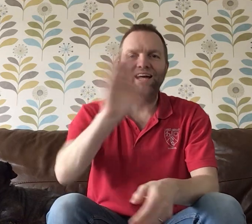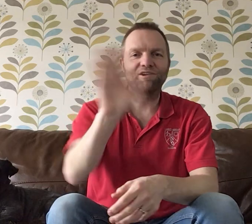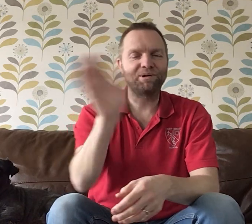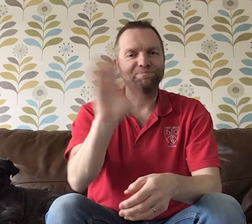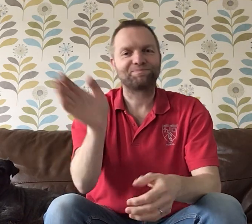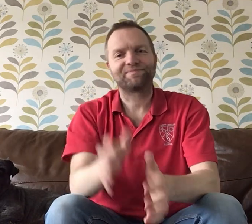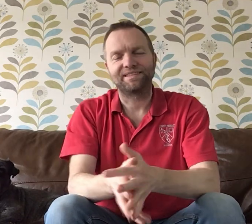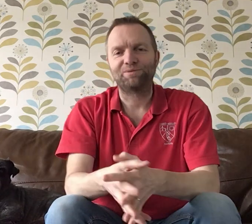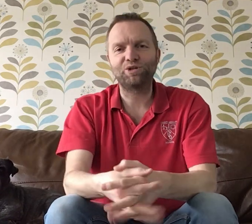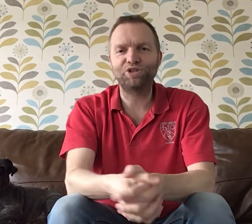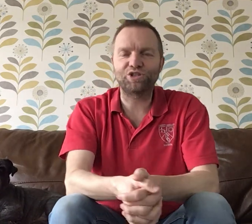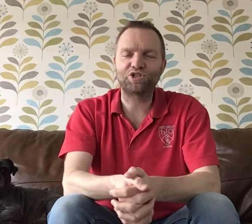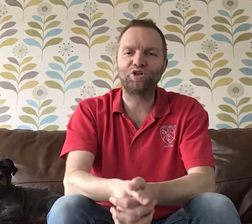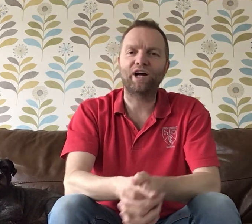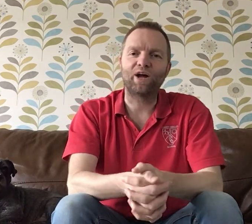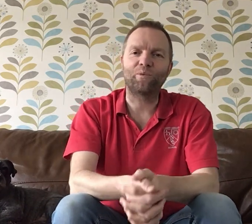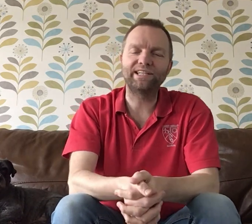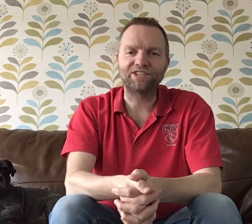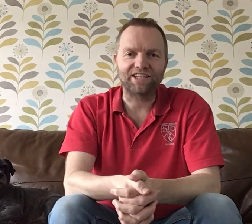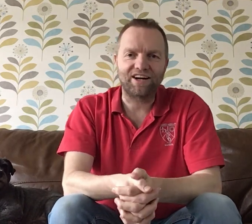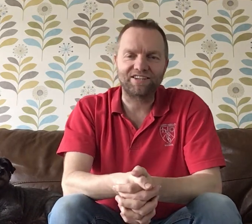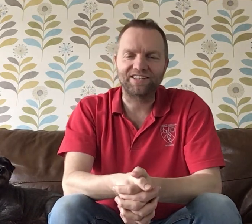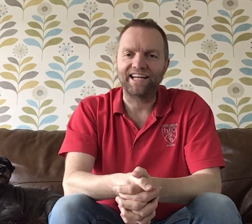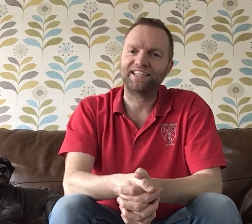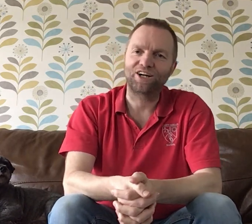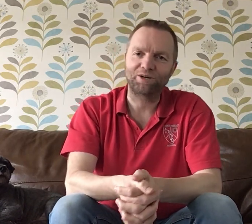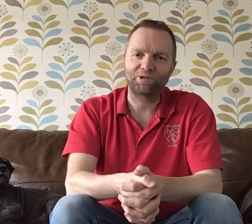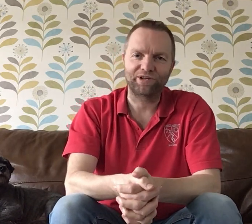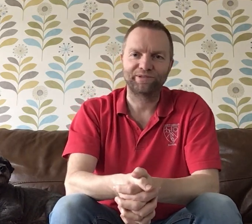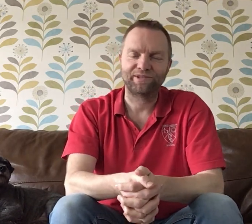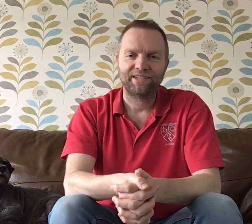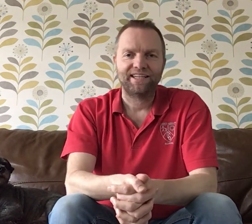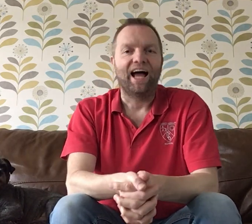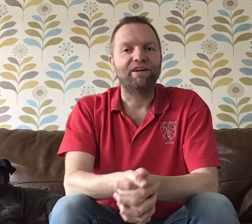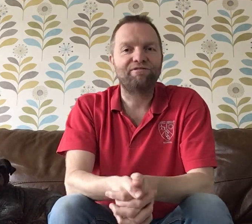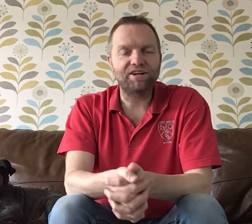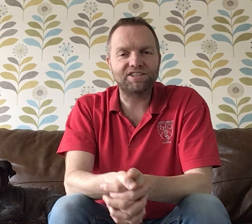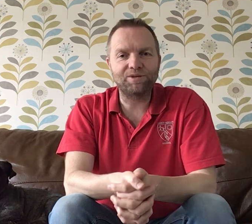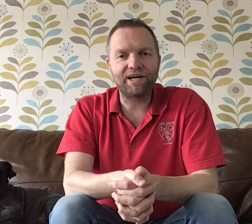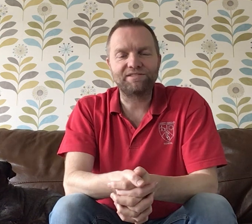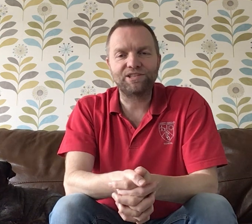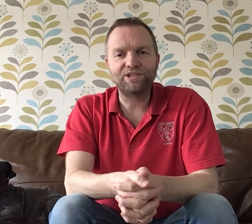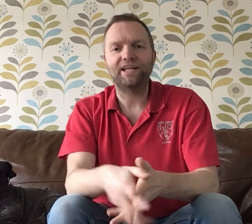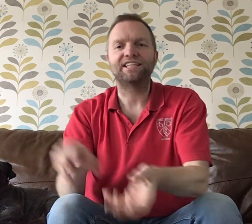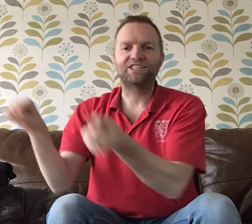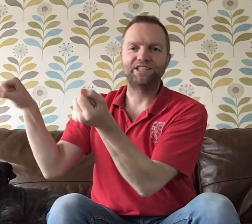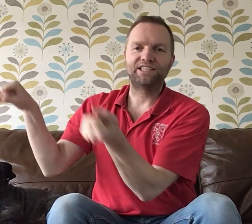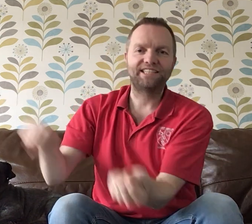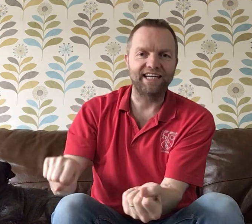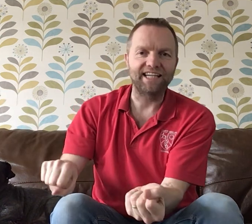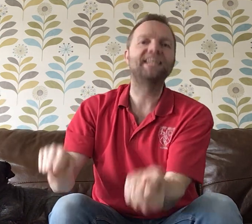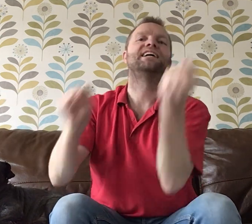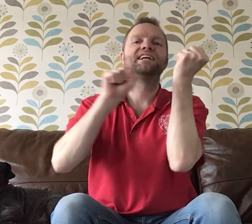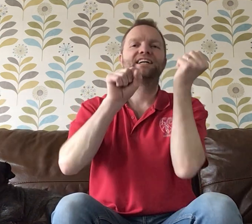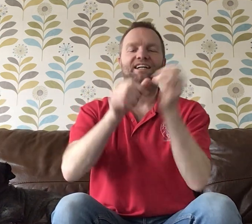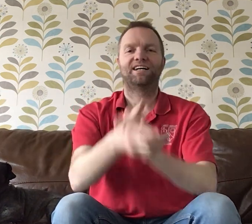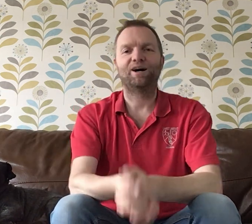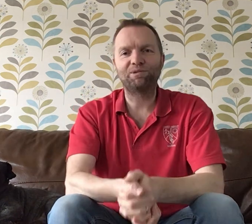Hi everyone. We're going to do our song, I Went to the Garden and Dug Up the Ground. And the first thing we have to do is to dig up the